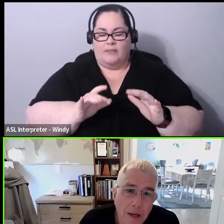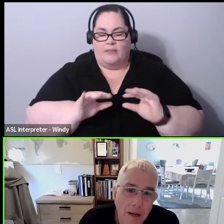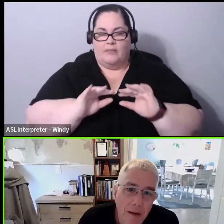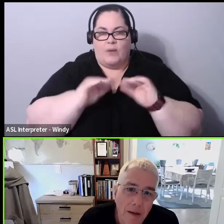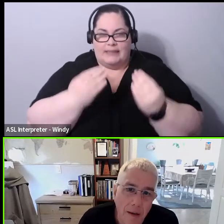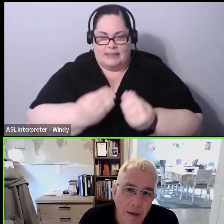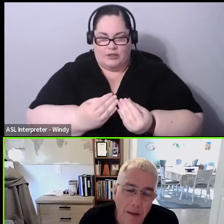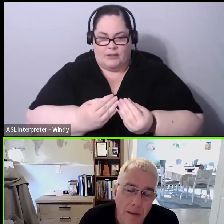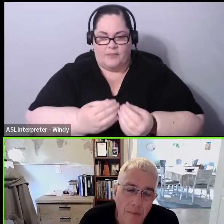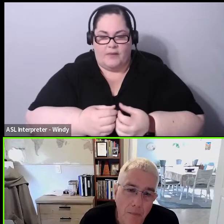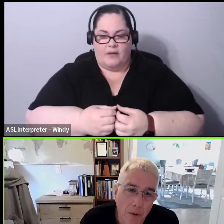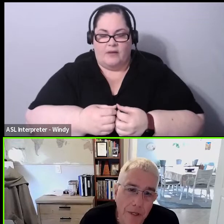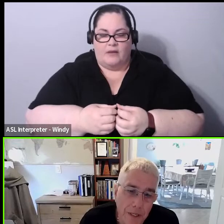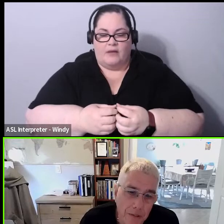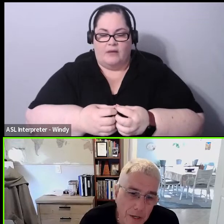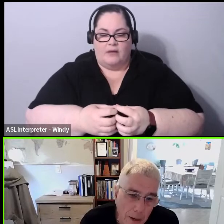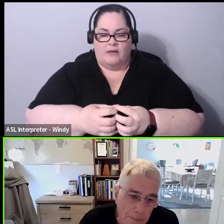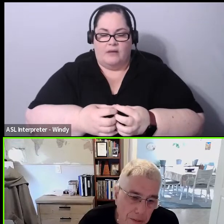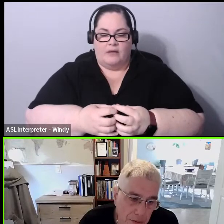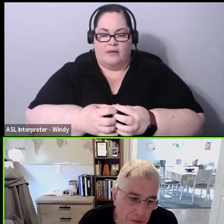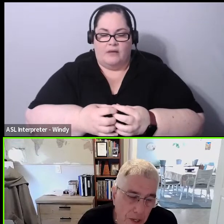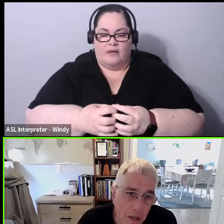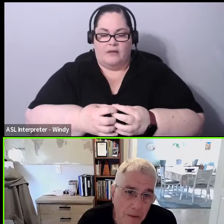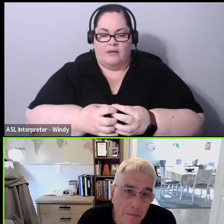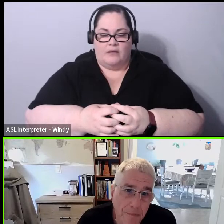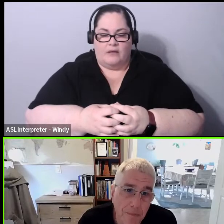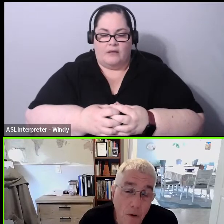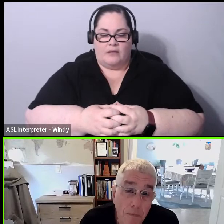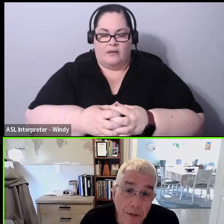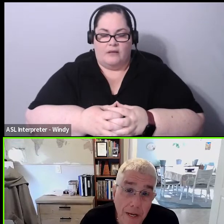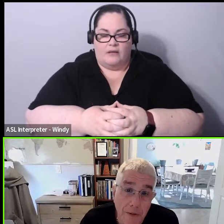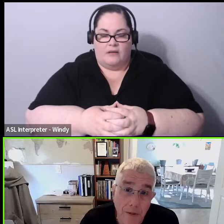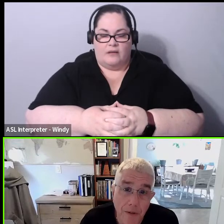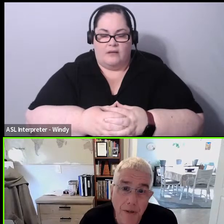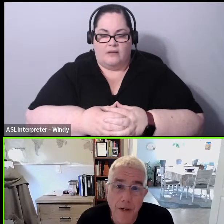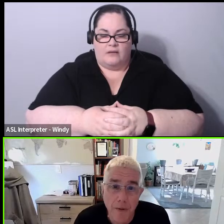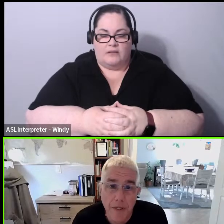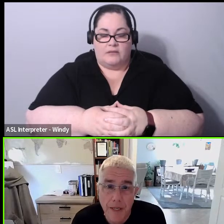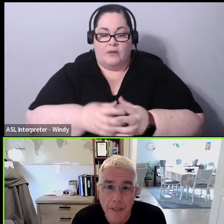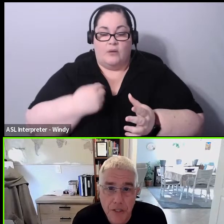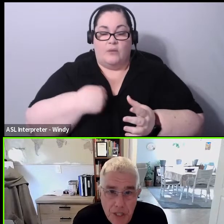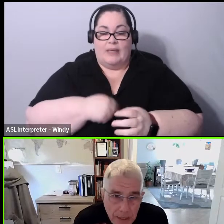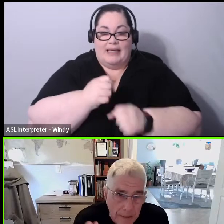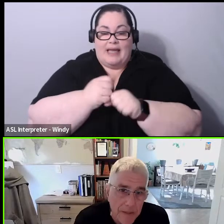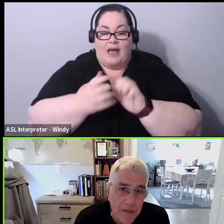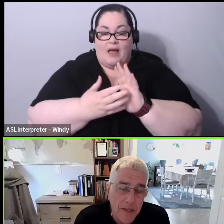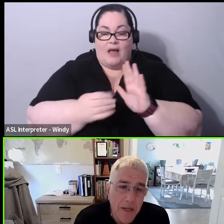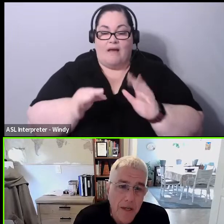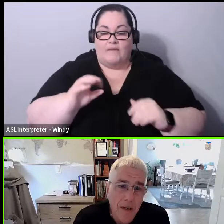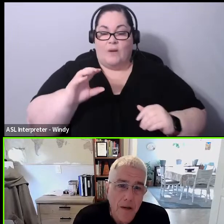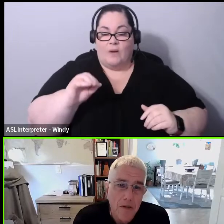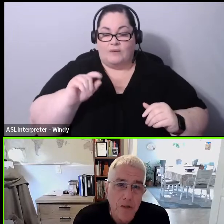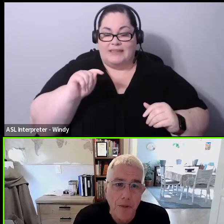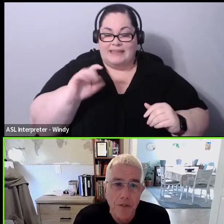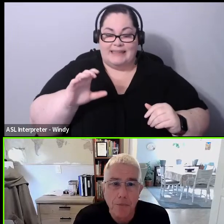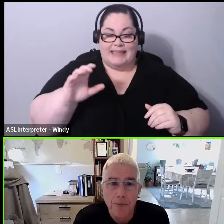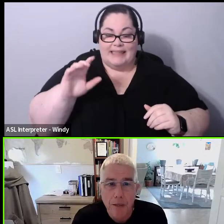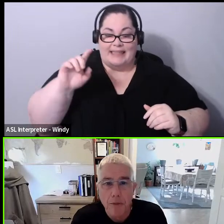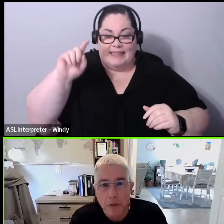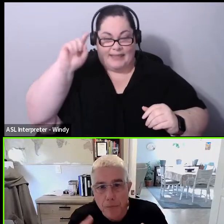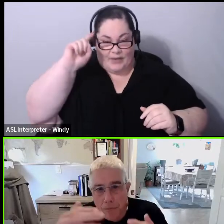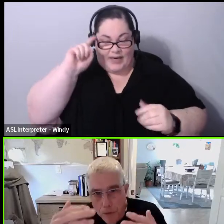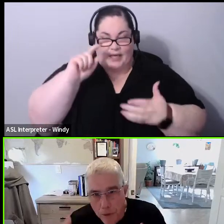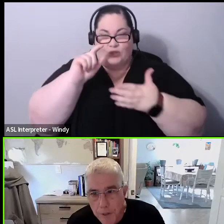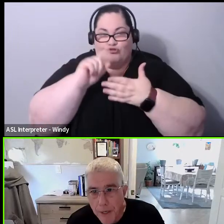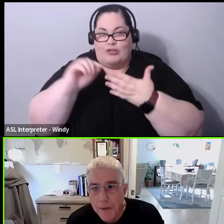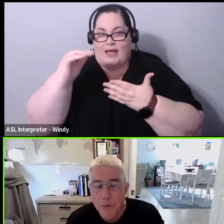organization, we're getting copies of over-the-counter hearing aid checklists so that you'll be